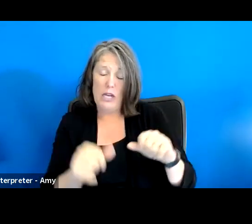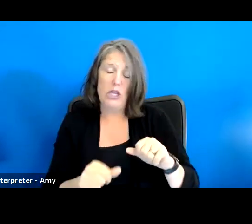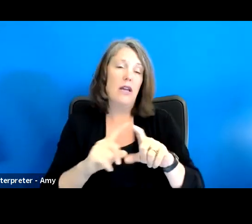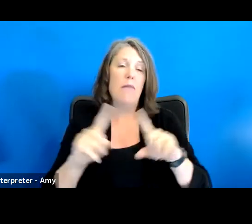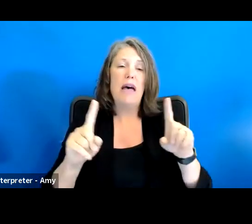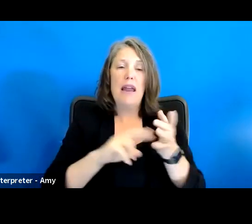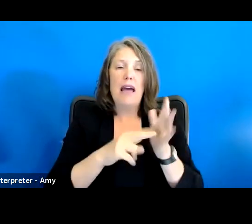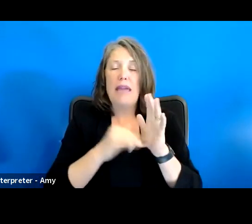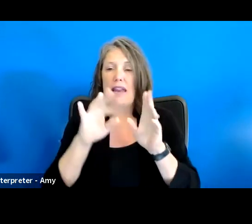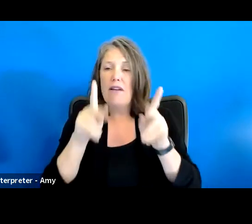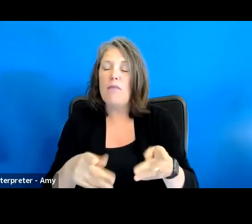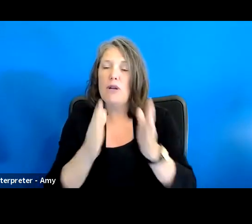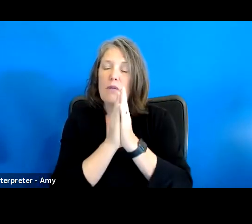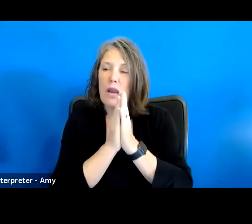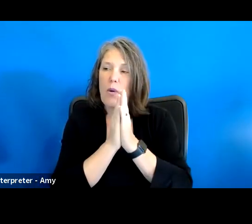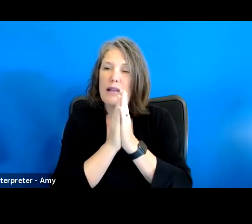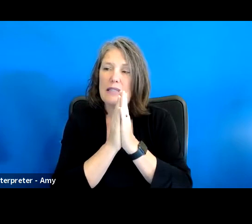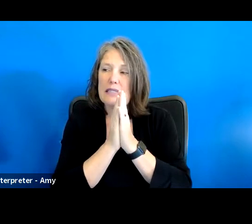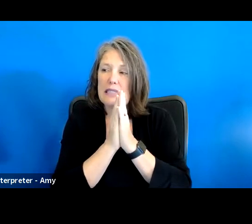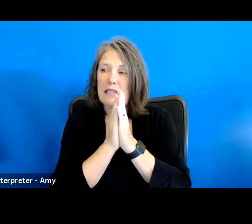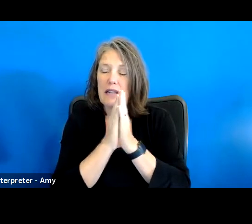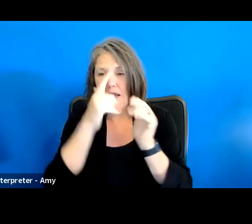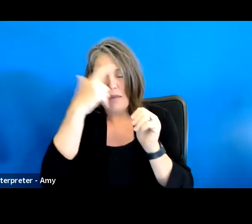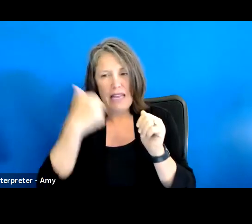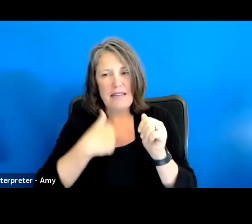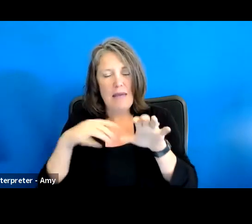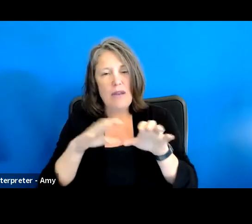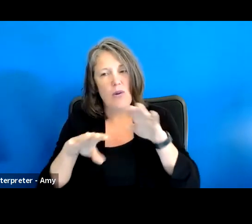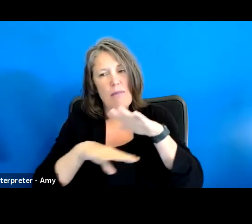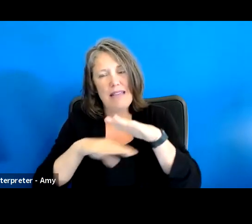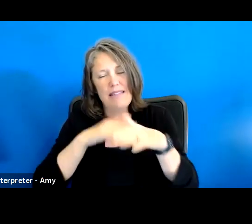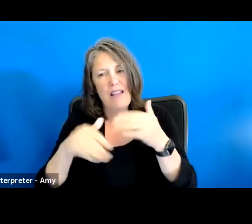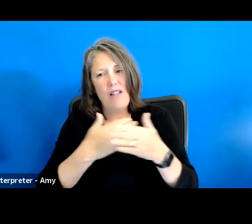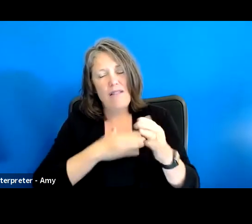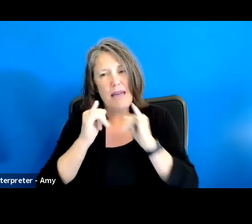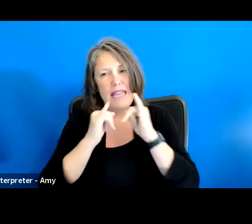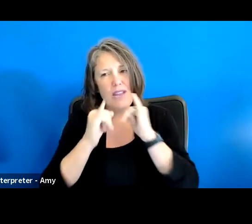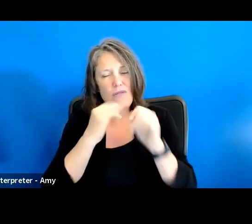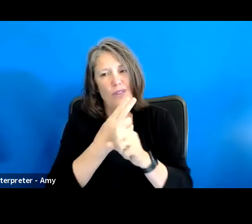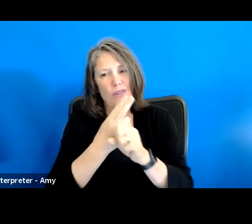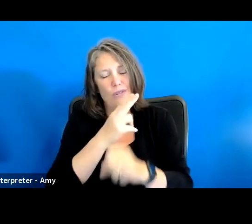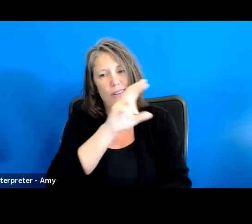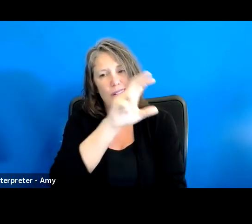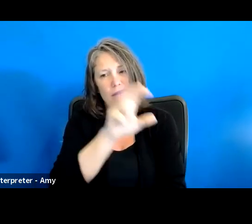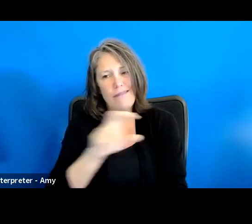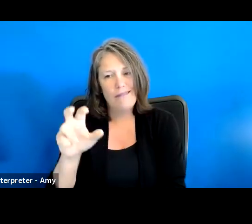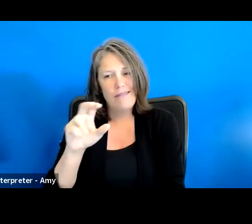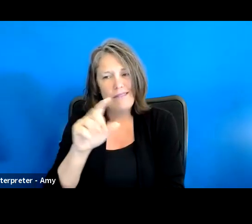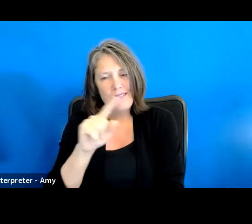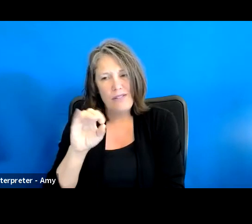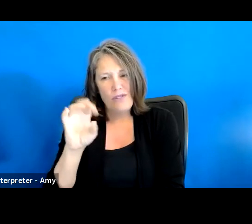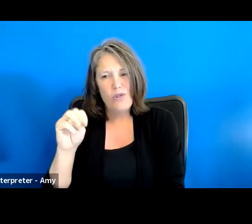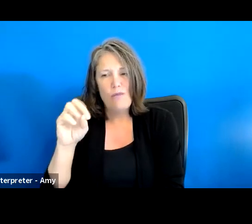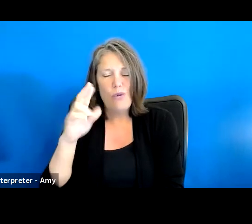mean, if a person requests, because I've been doing basically all of my interviews via Zoom or through the